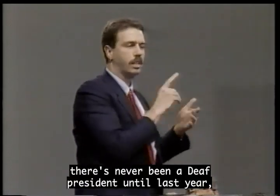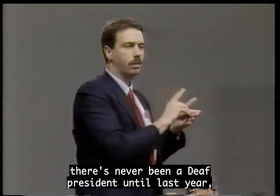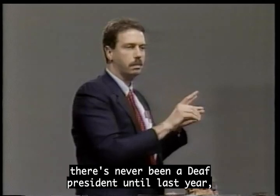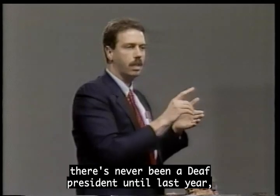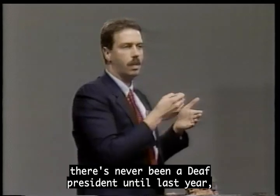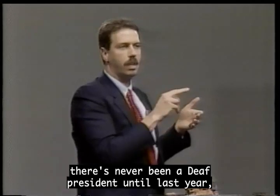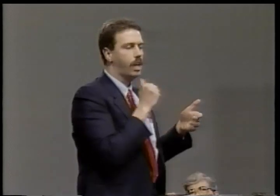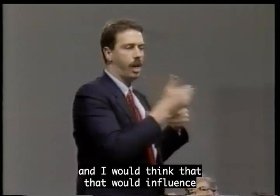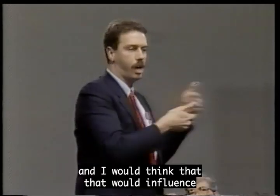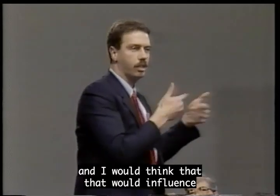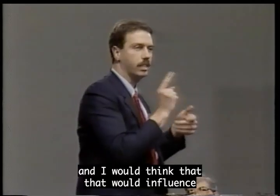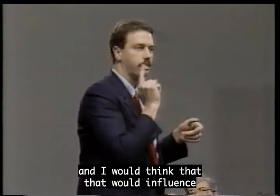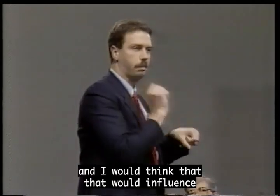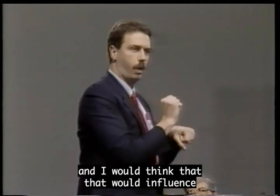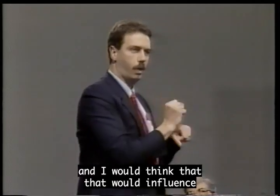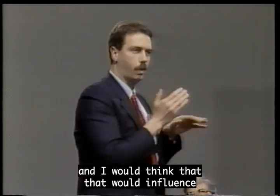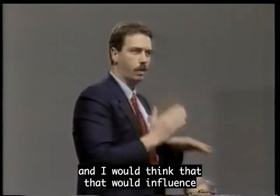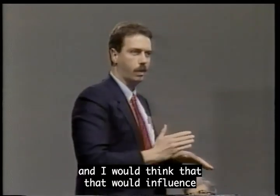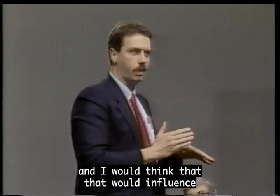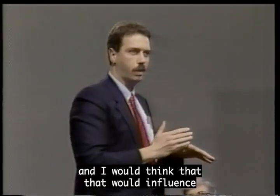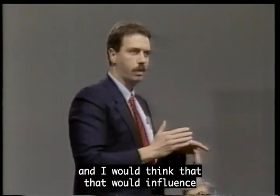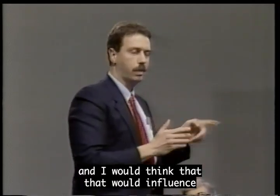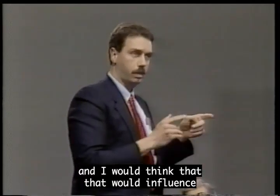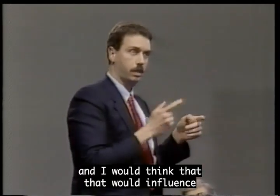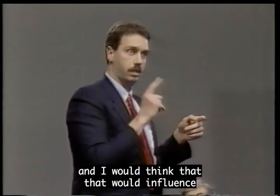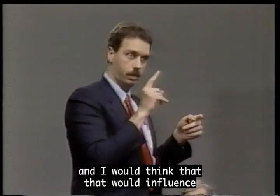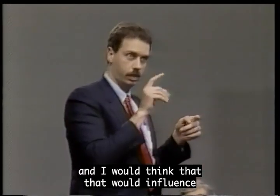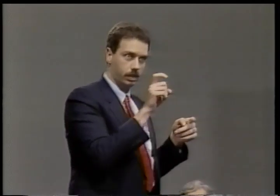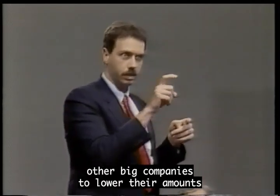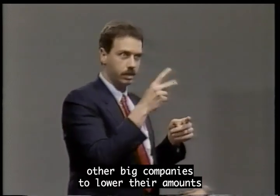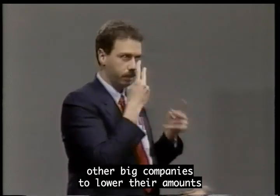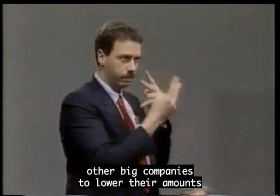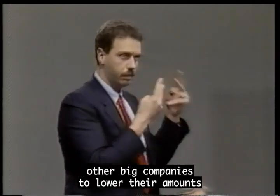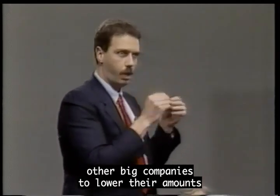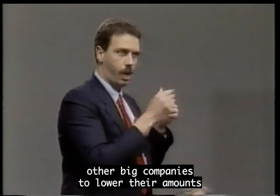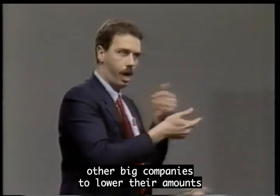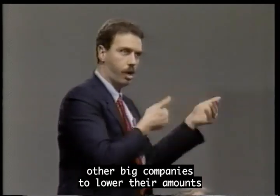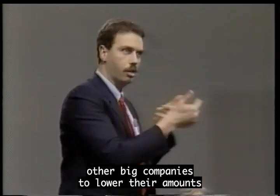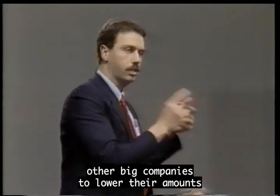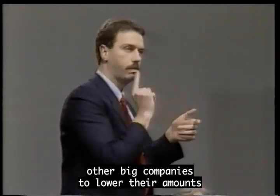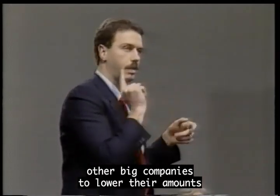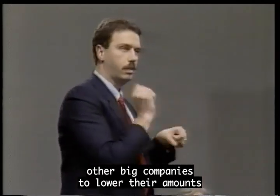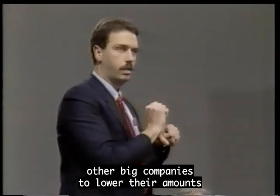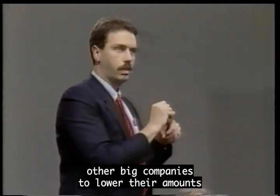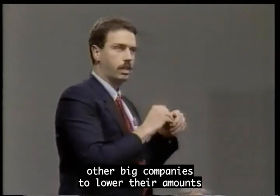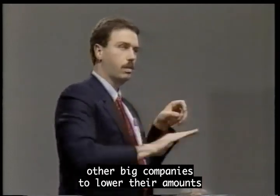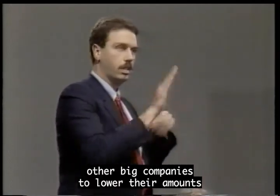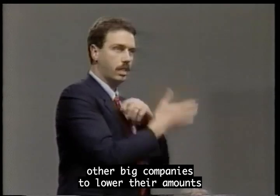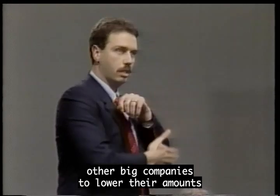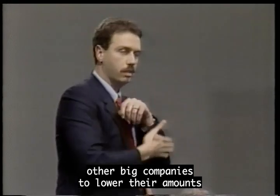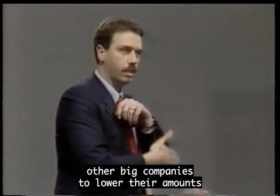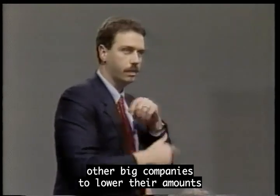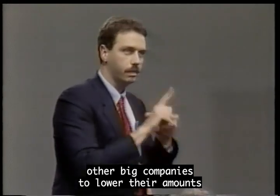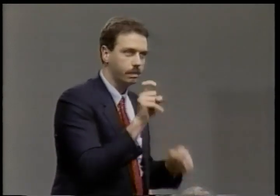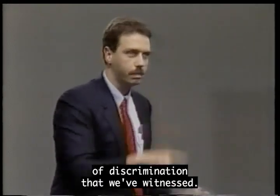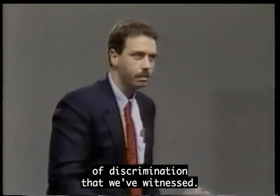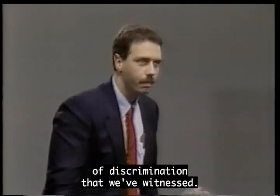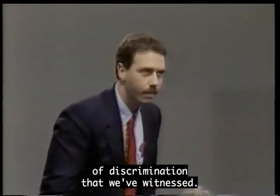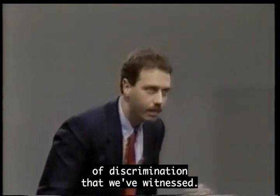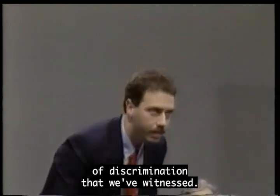that would influence other big companies to lower their amounts of discrimination that we've witnessed. Do